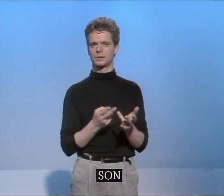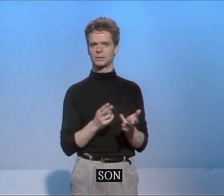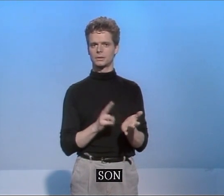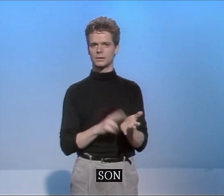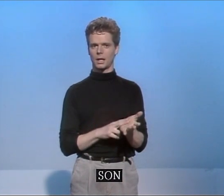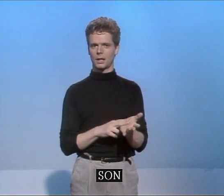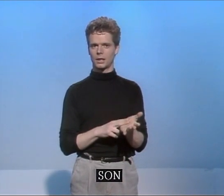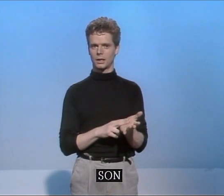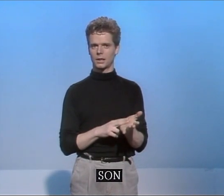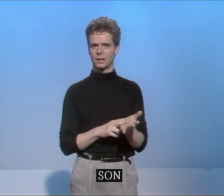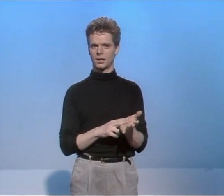Son,